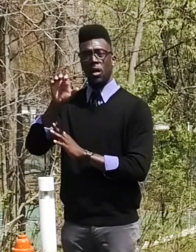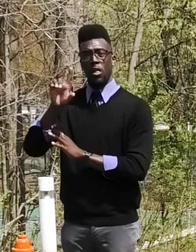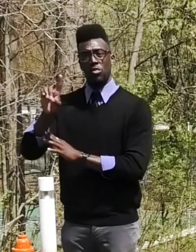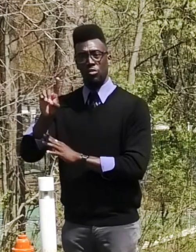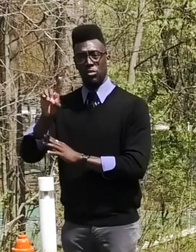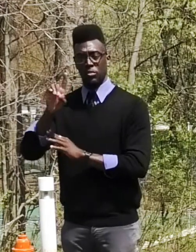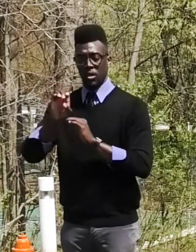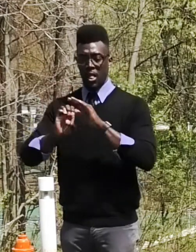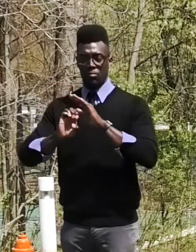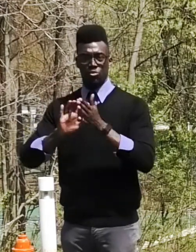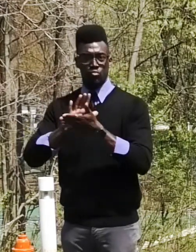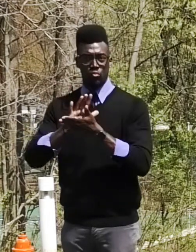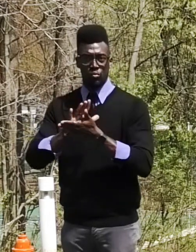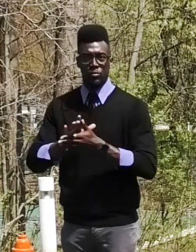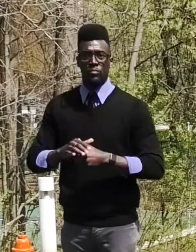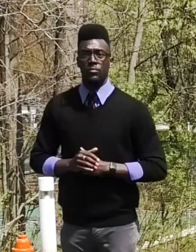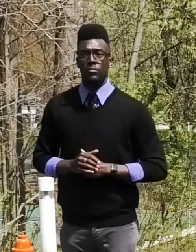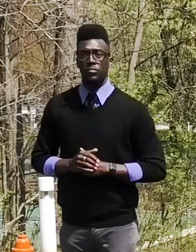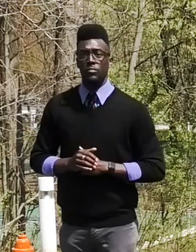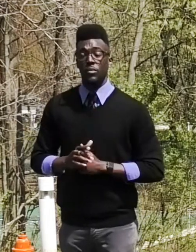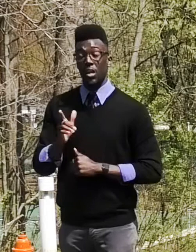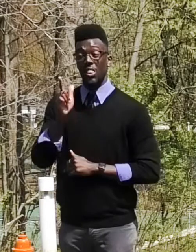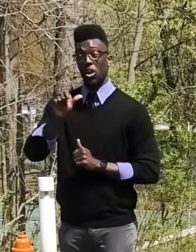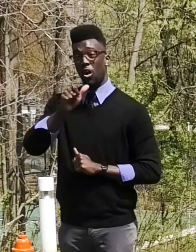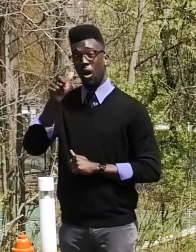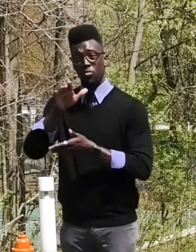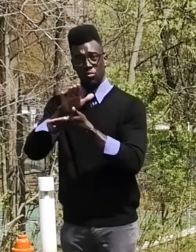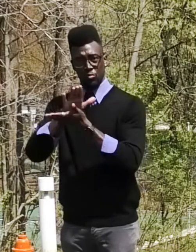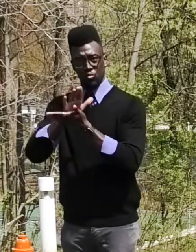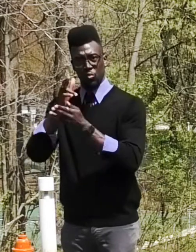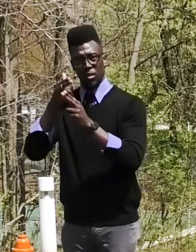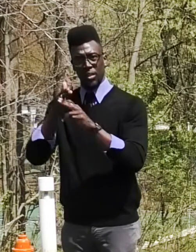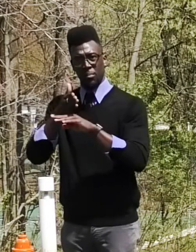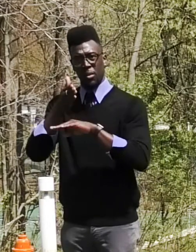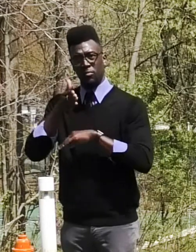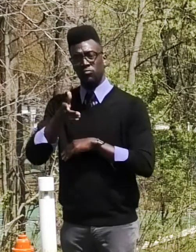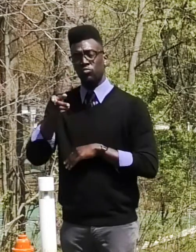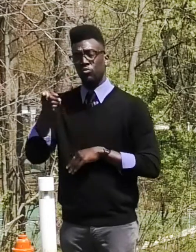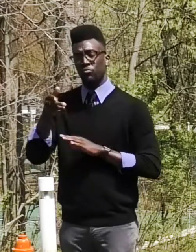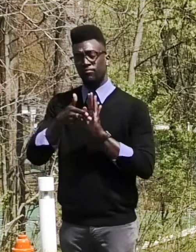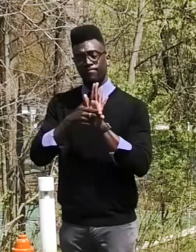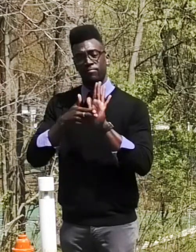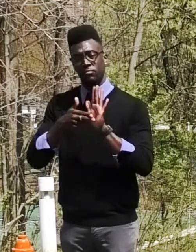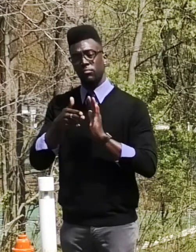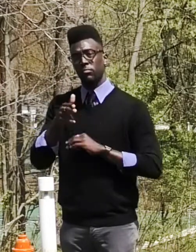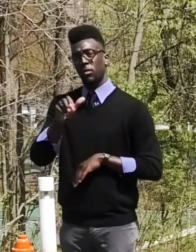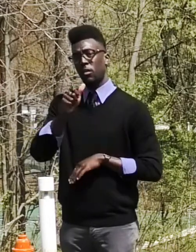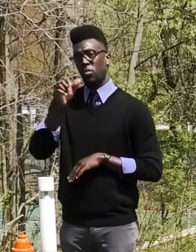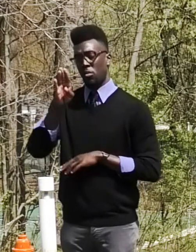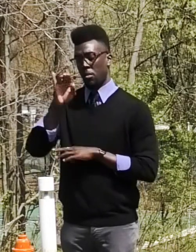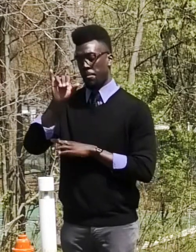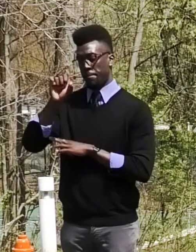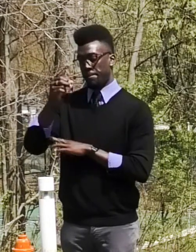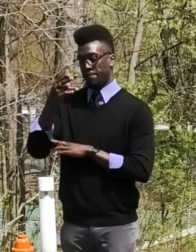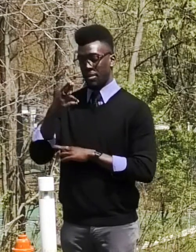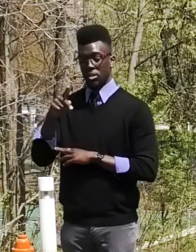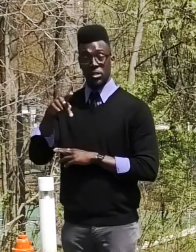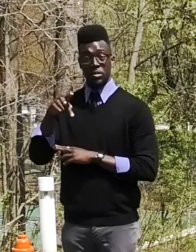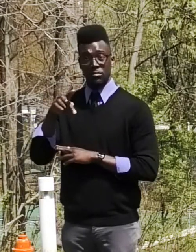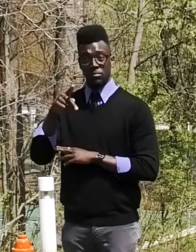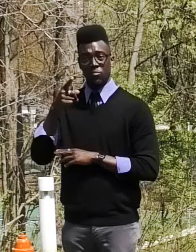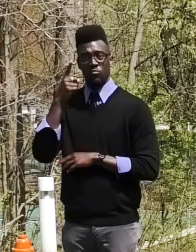to a segregated W. Sampson Brooks High, named after a Black bishop of the Methodist Church. This high school was built too